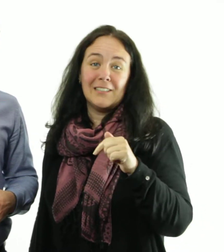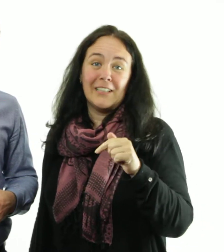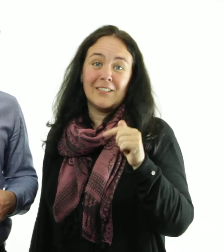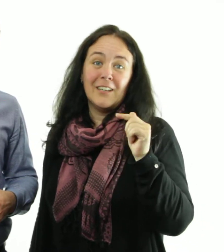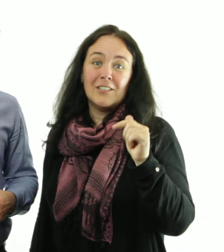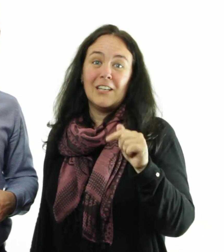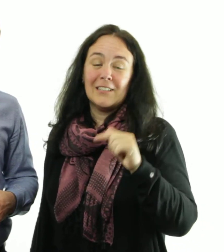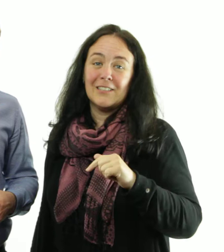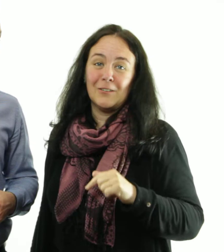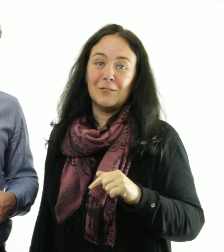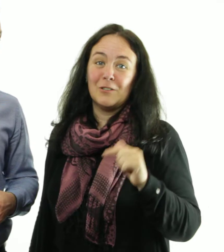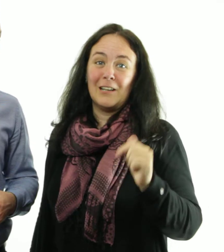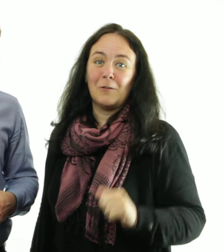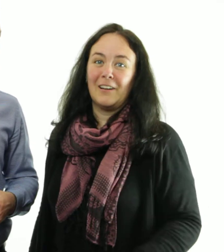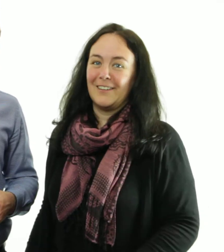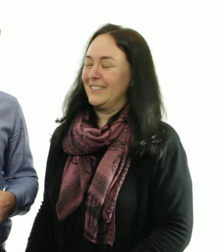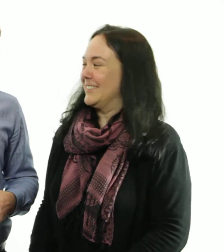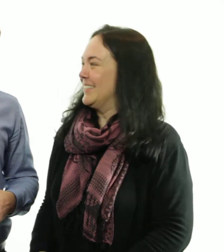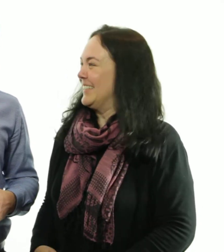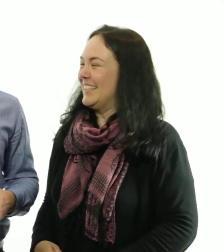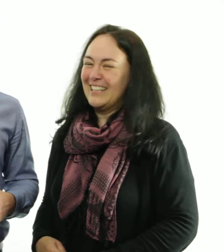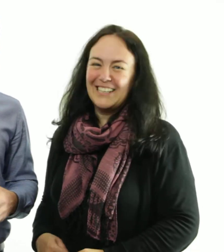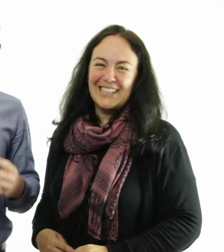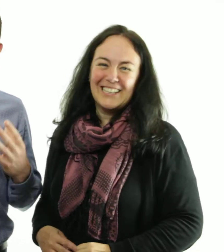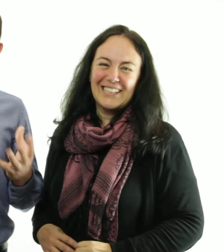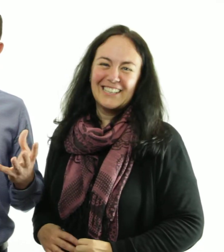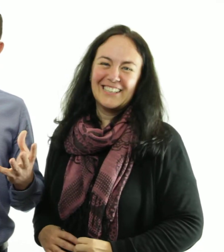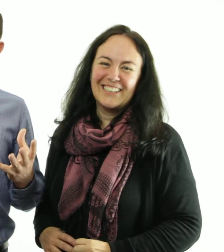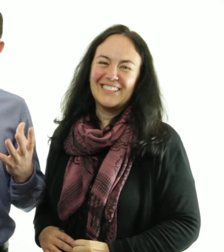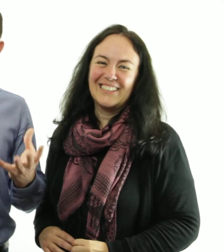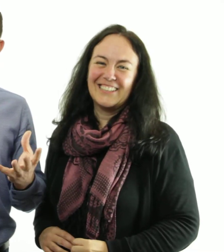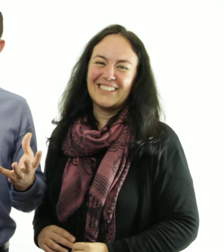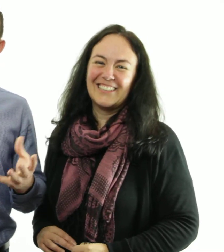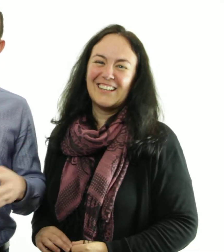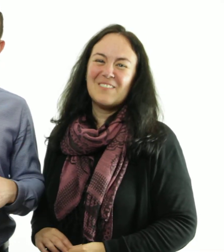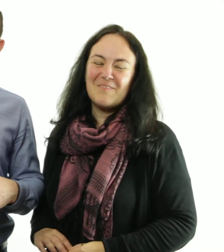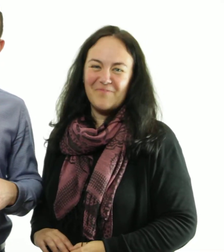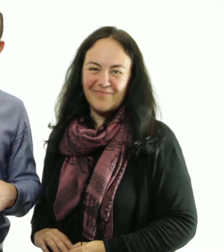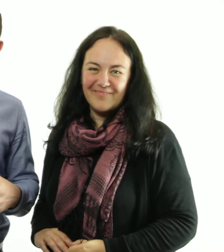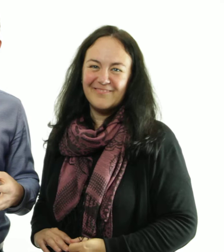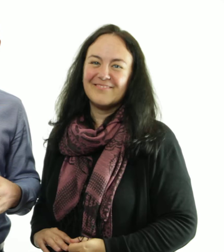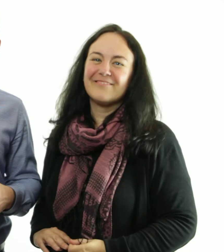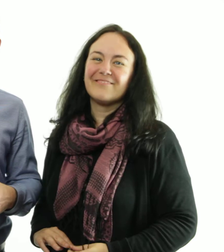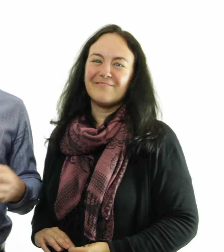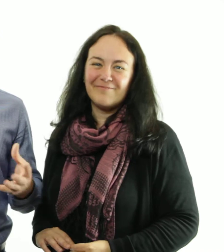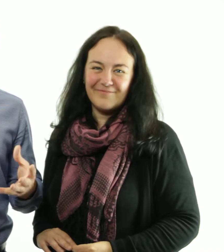facilitator Sheila Stone, who's a local artist. So if you're interested in joining us for this day, we're going to have a lot